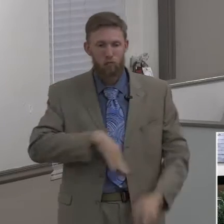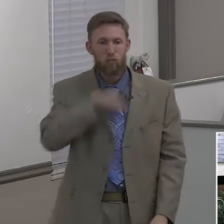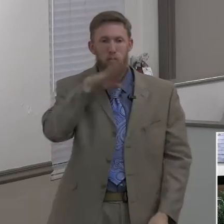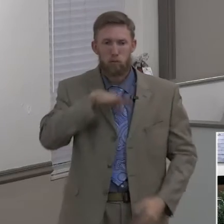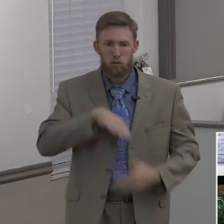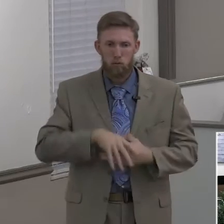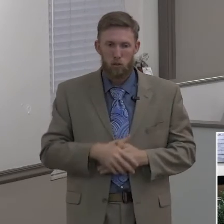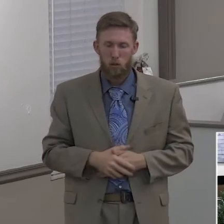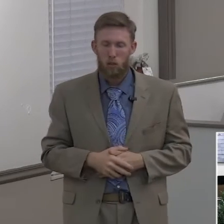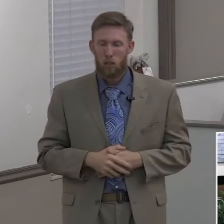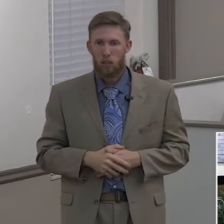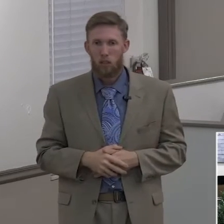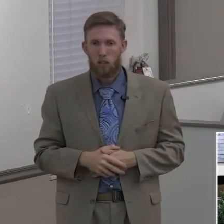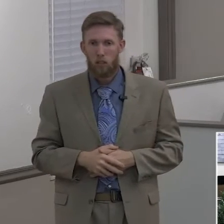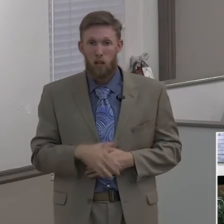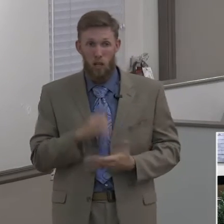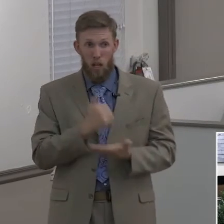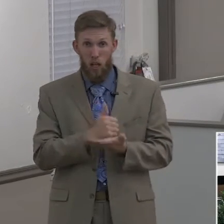life.